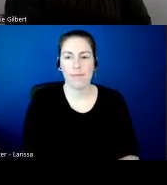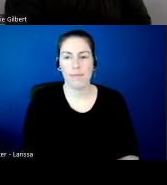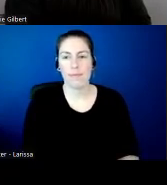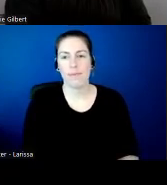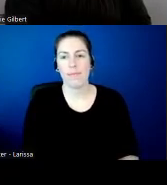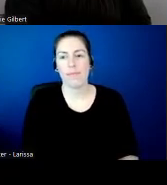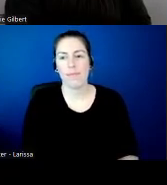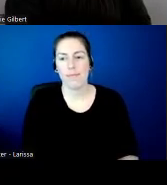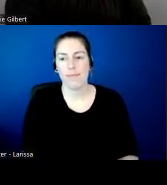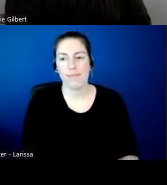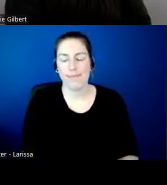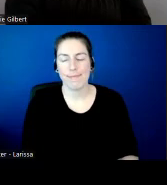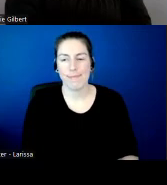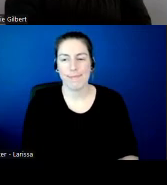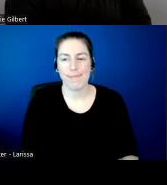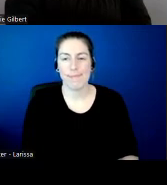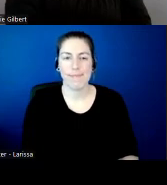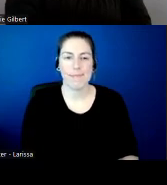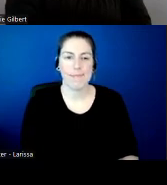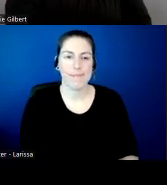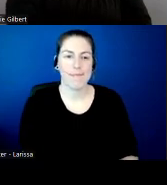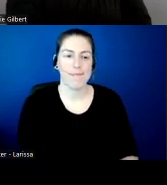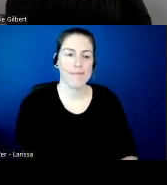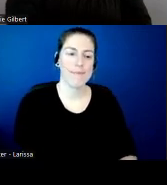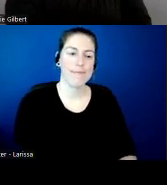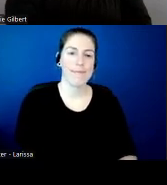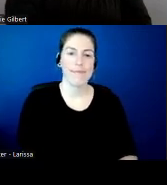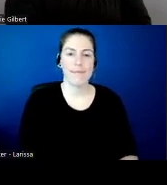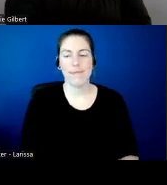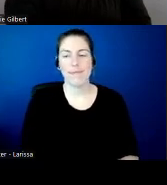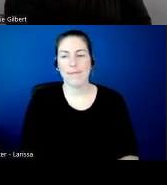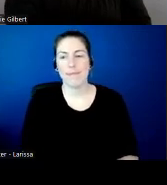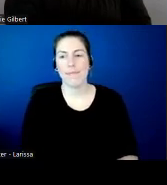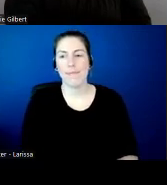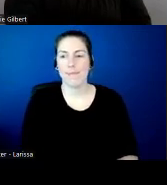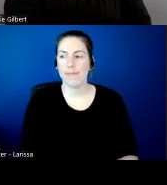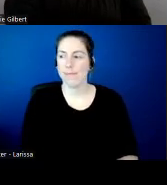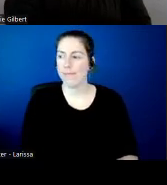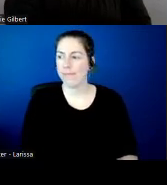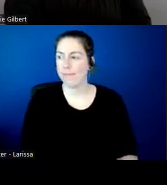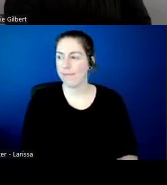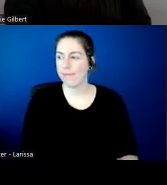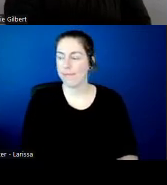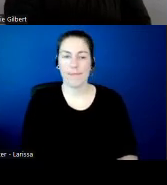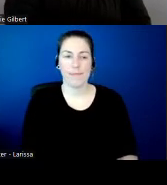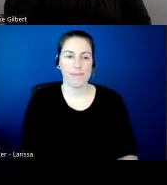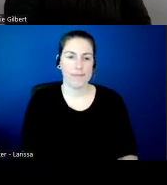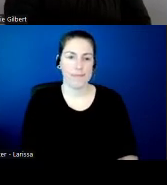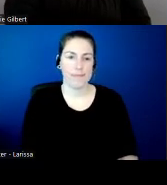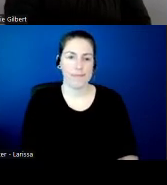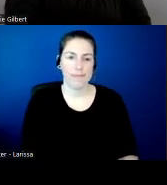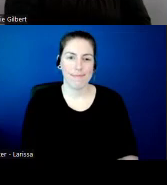anyway. You got this. Do it anyway.